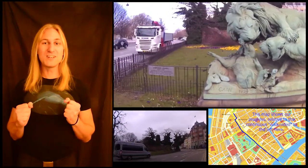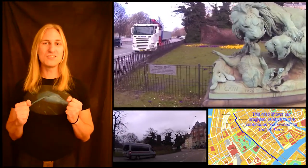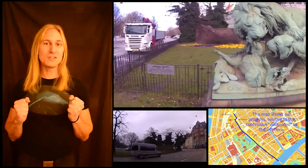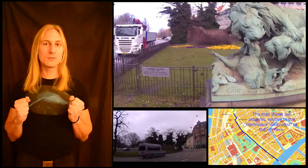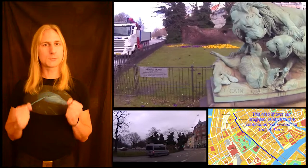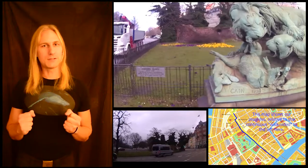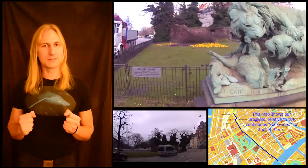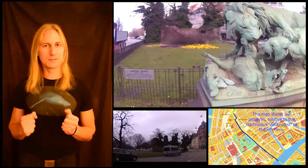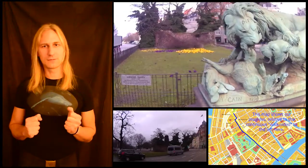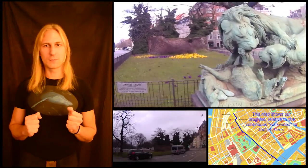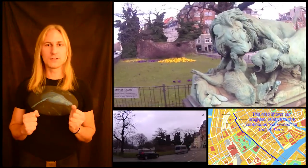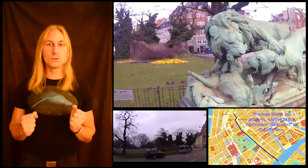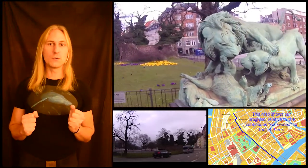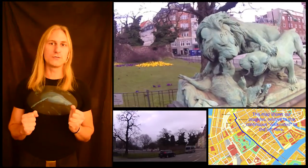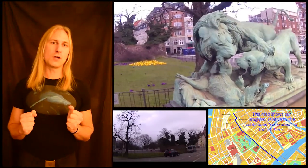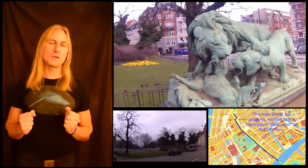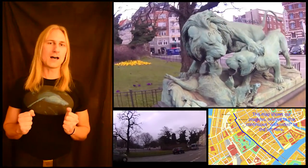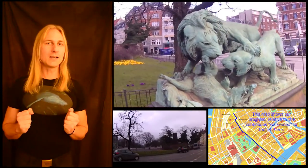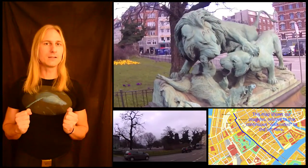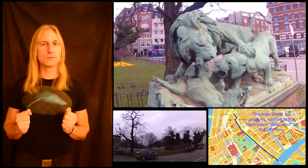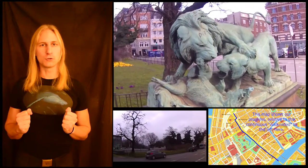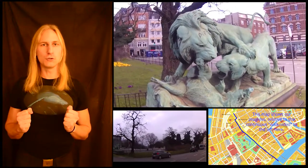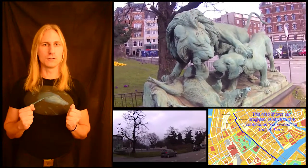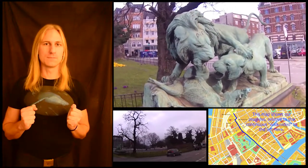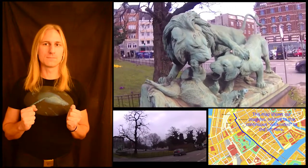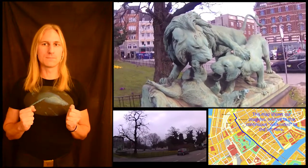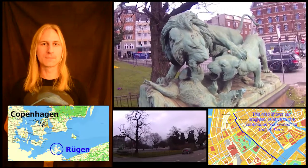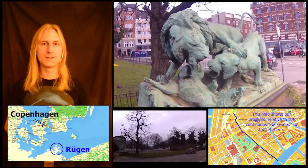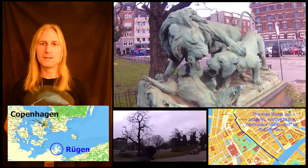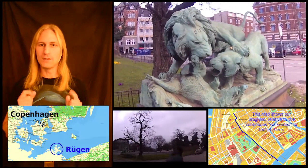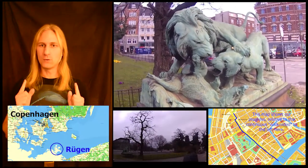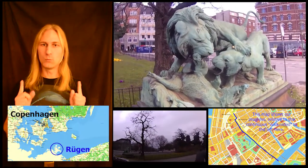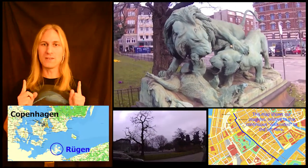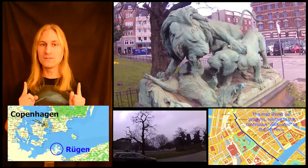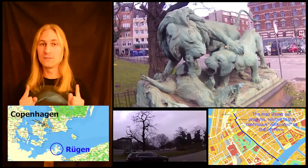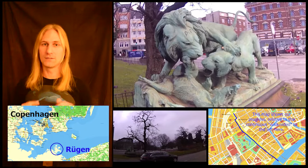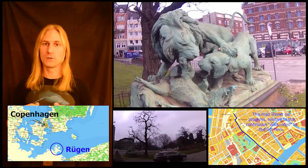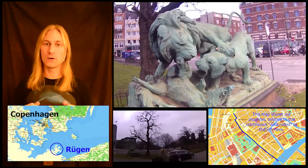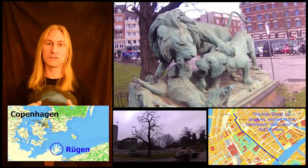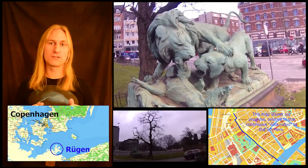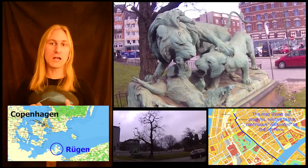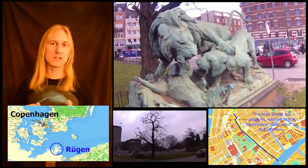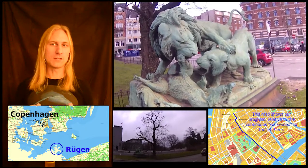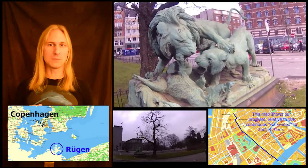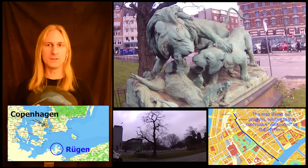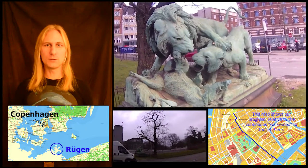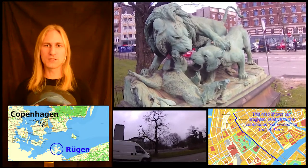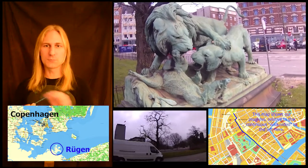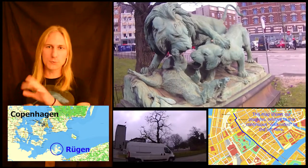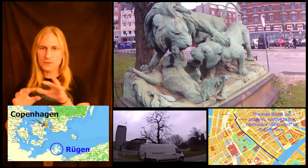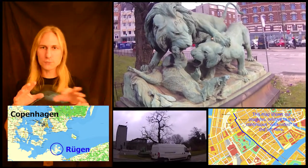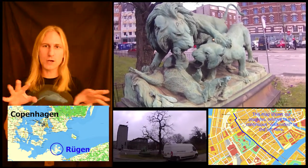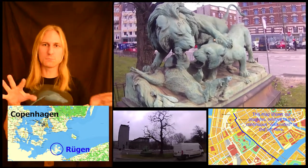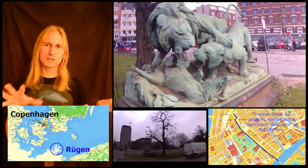a Wendian prince from the North German island of Rügen. The Wends were a Slavic people who